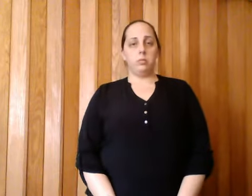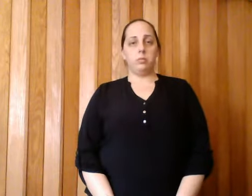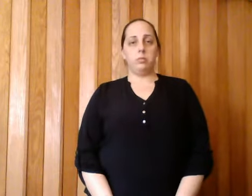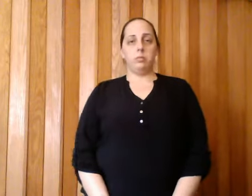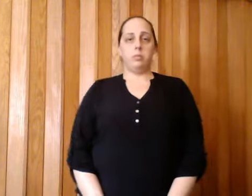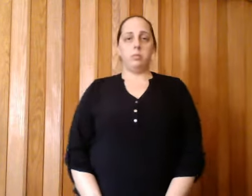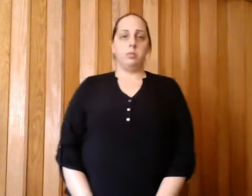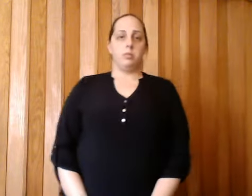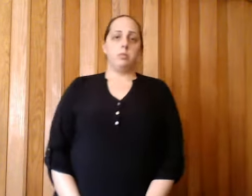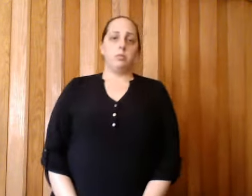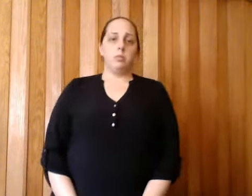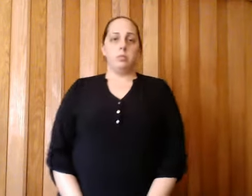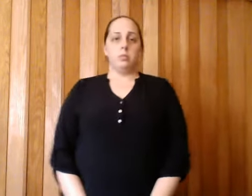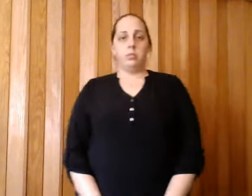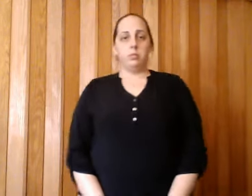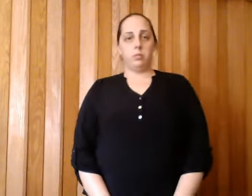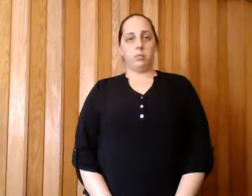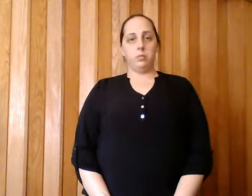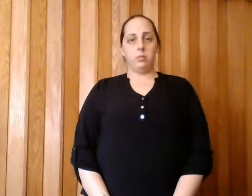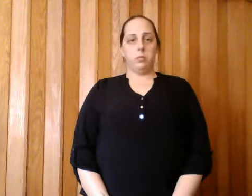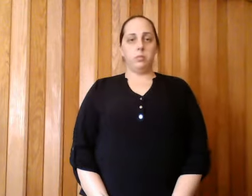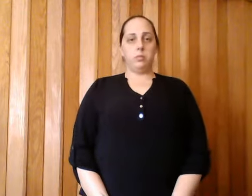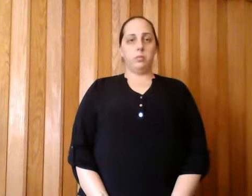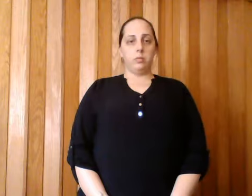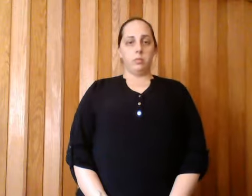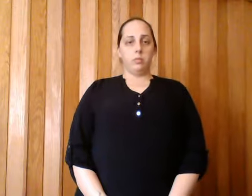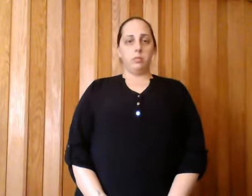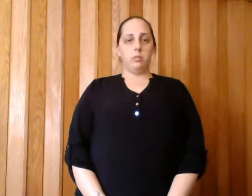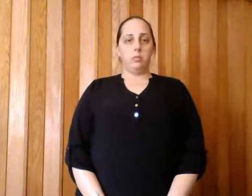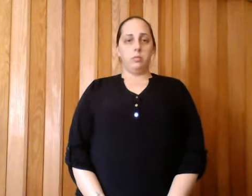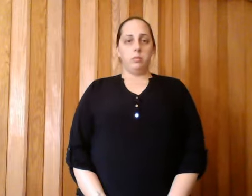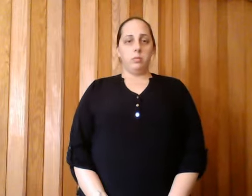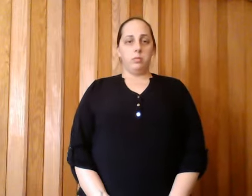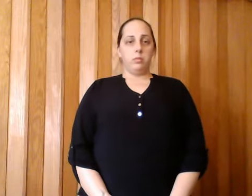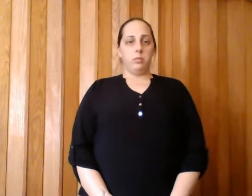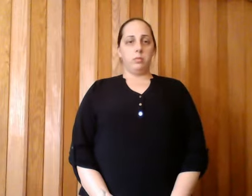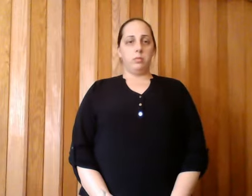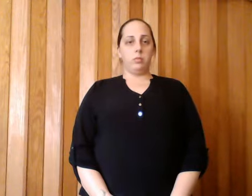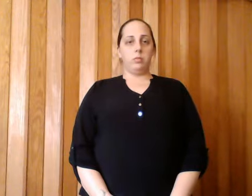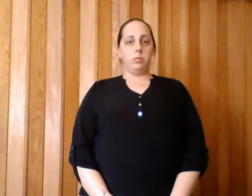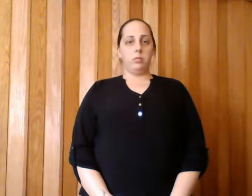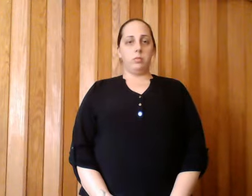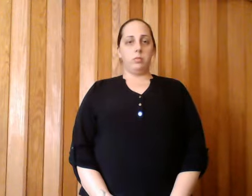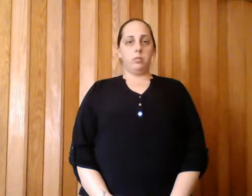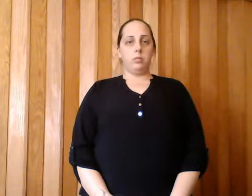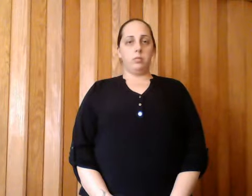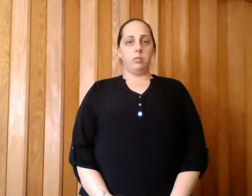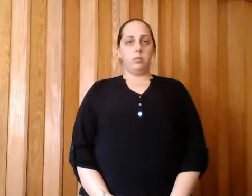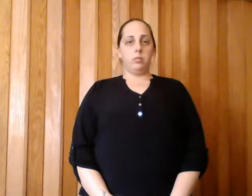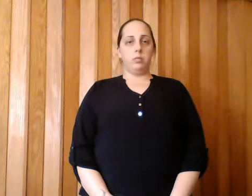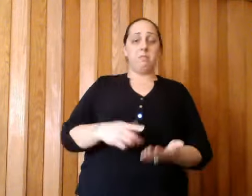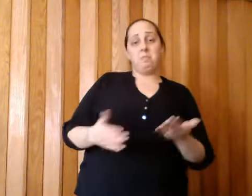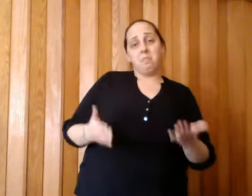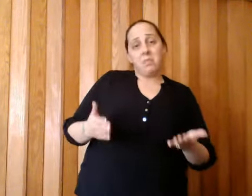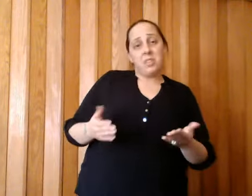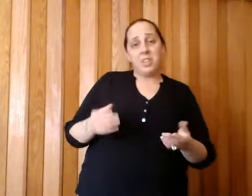And so, I mean, it's kind of funny because I had like my kids with that would tell me stories. We spend like 10